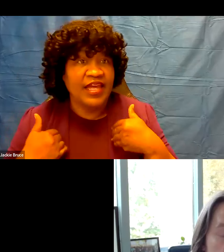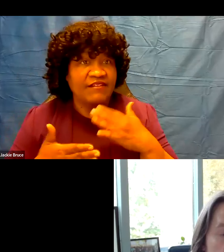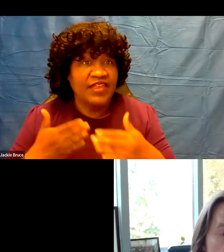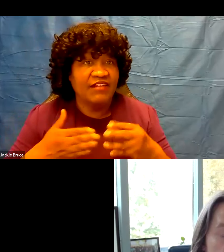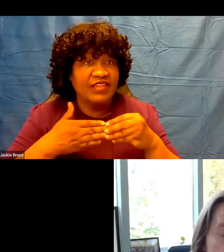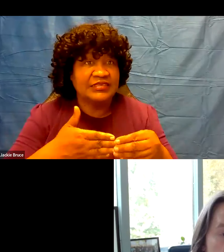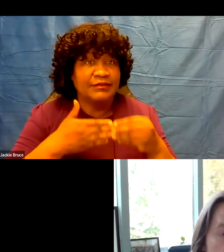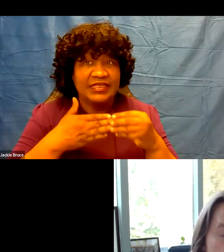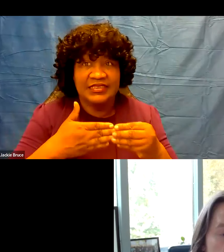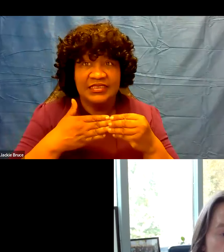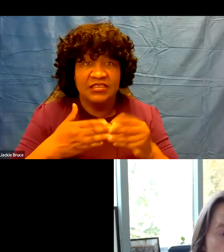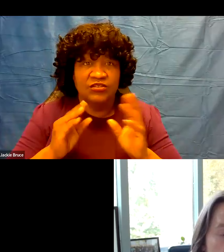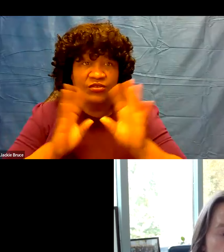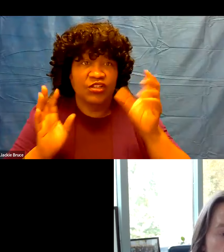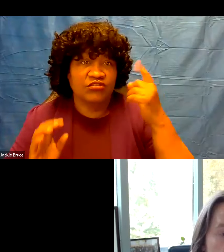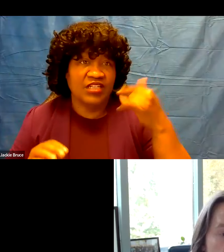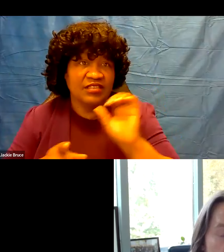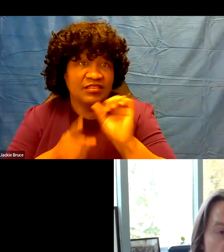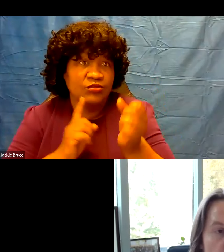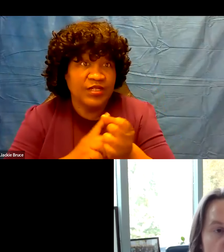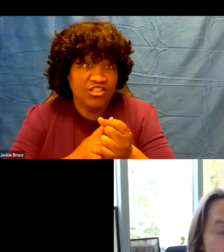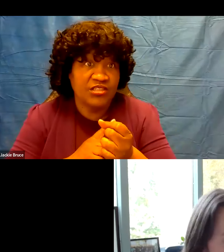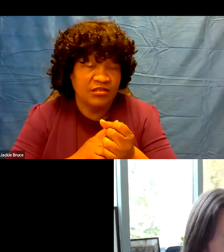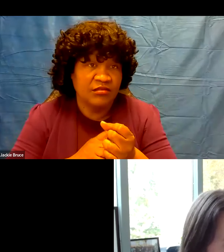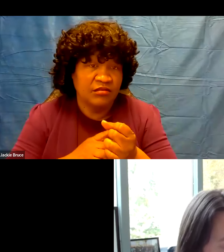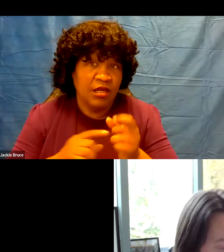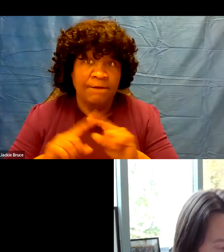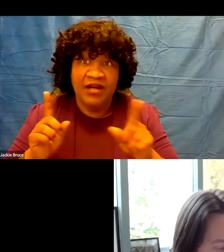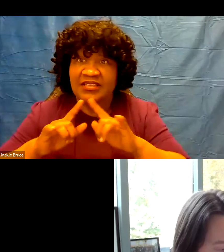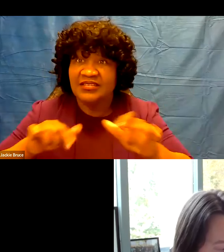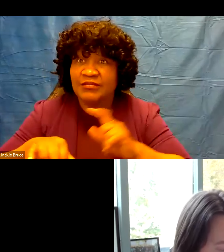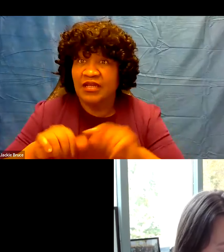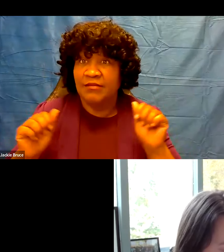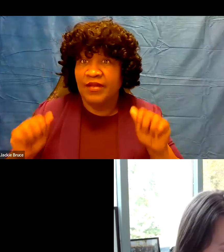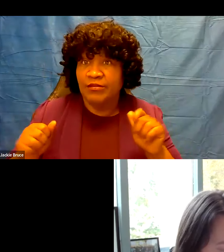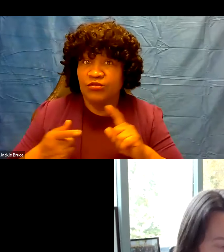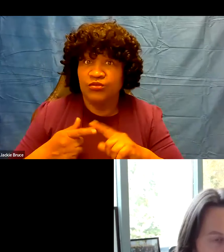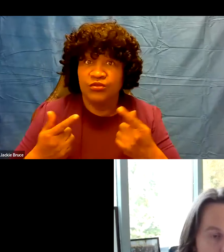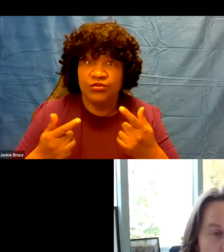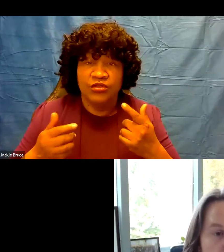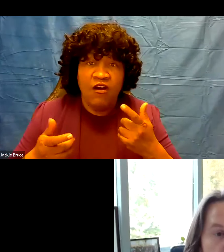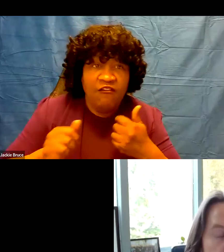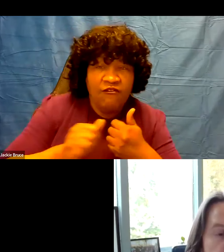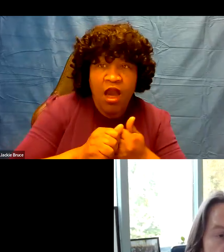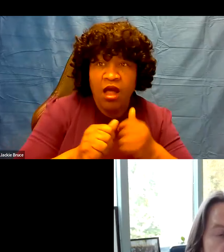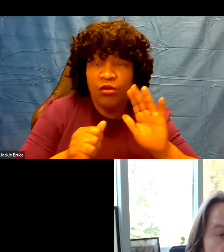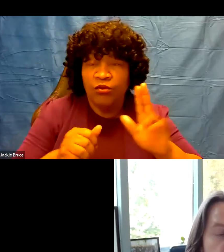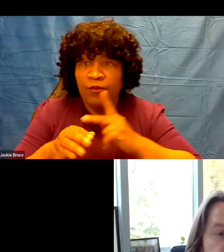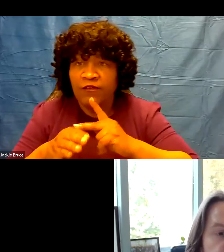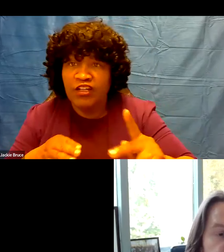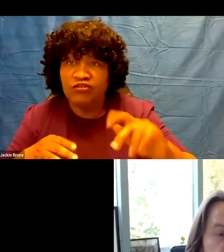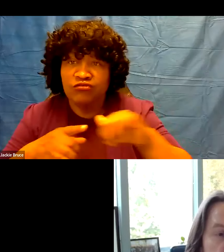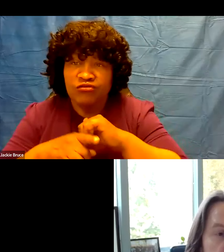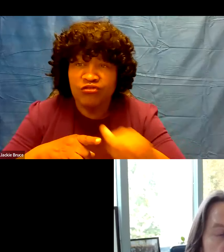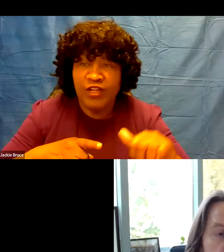flexibility to understand the situation, but also be able to kind of follow one's professional training and expertise